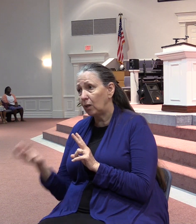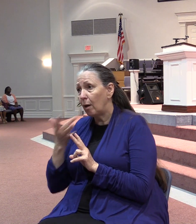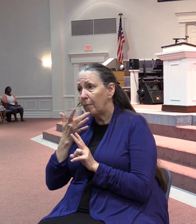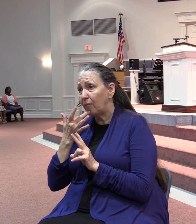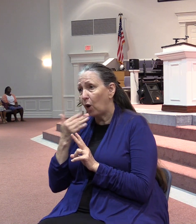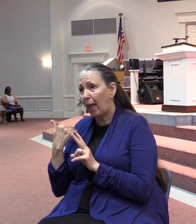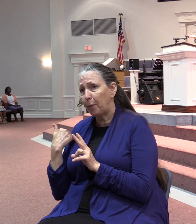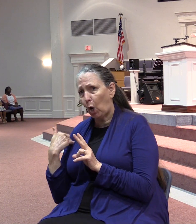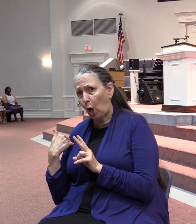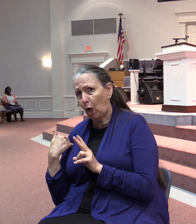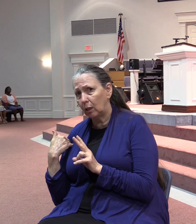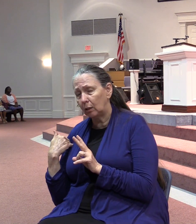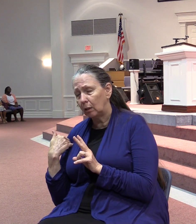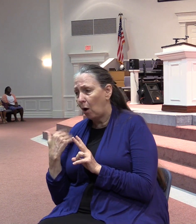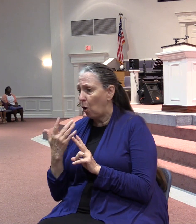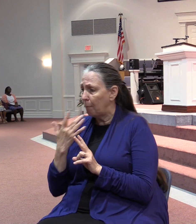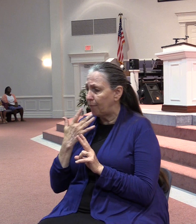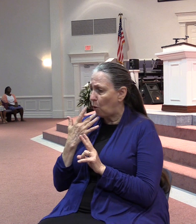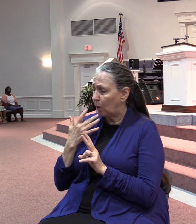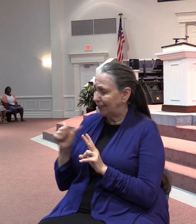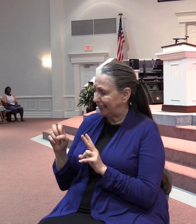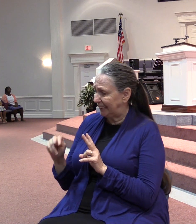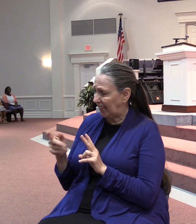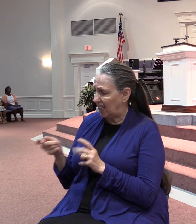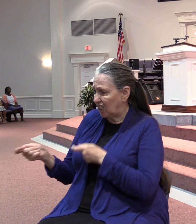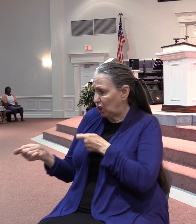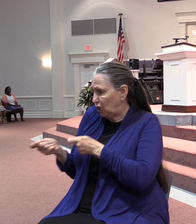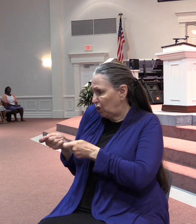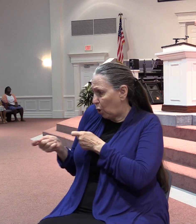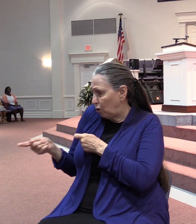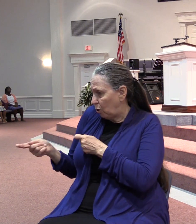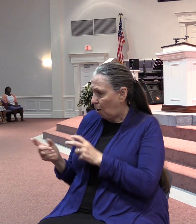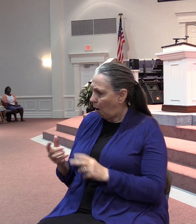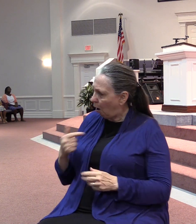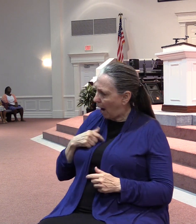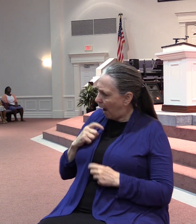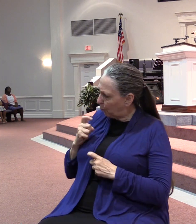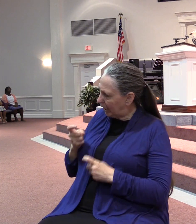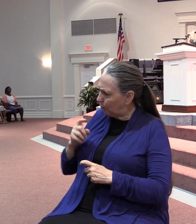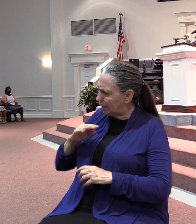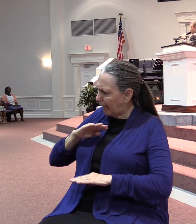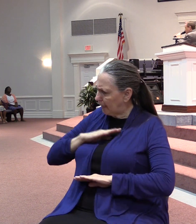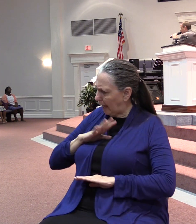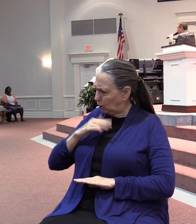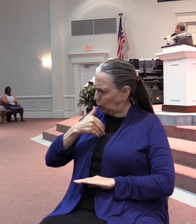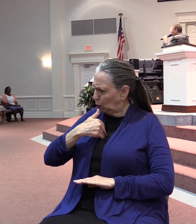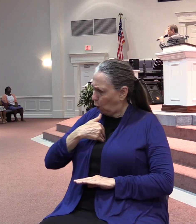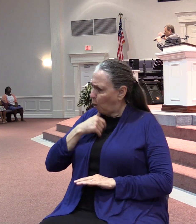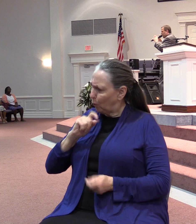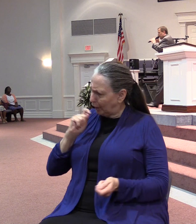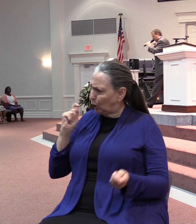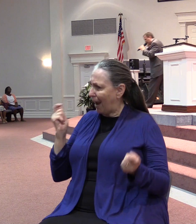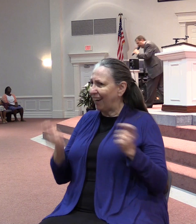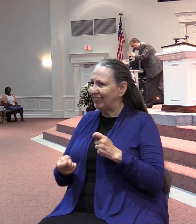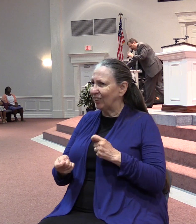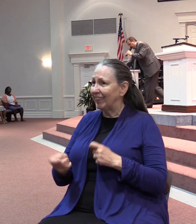that burden again. Or you can keep letting sin burden you down. It's your choice. And somebody is going to have a choice today that you